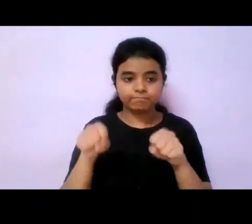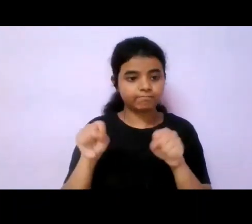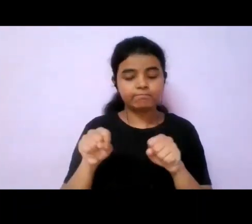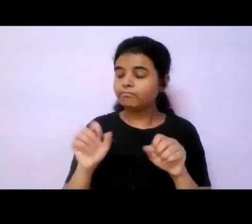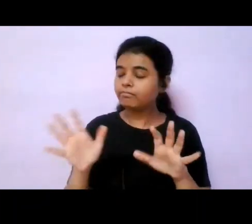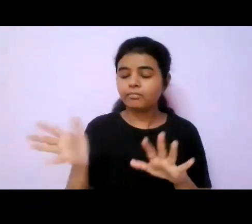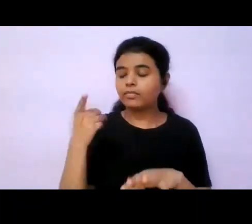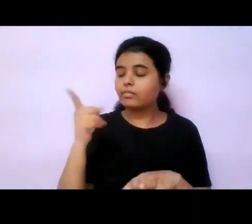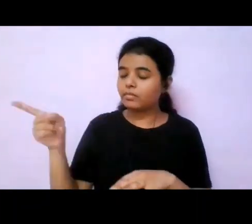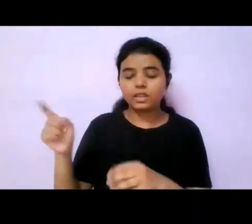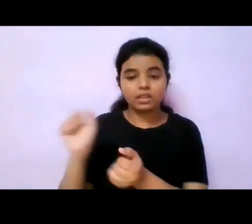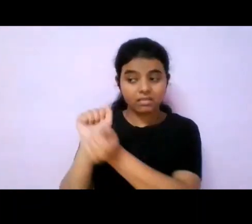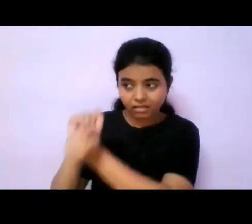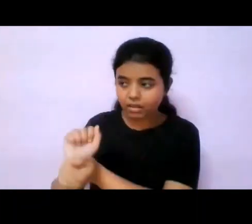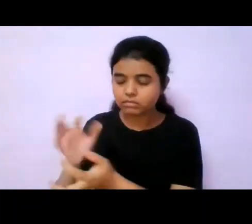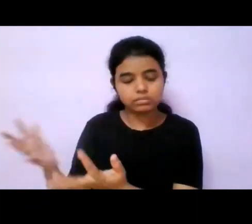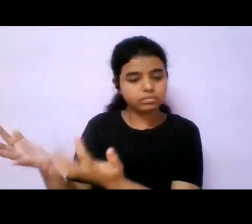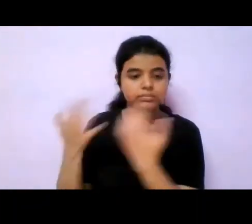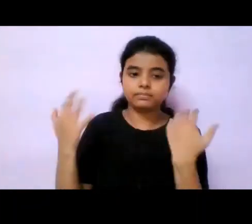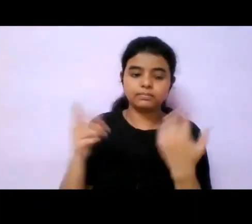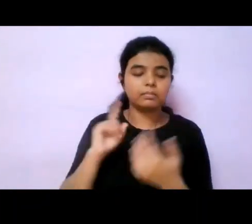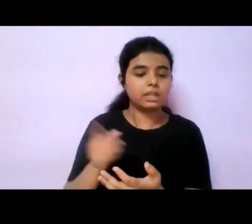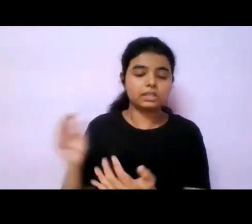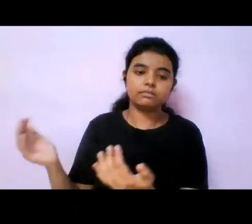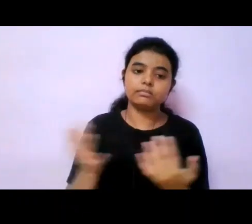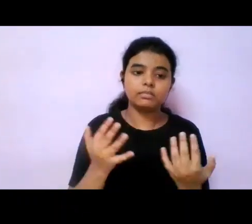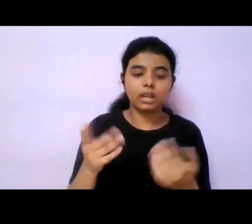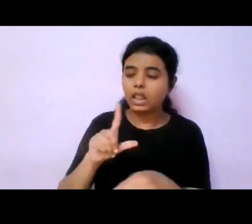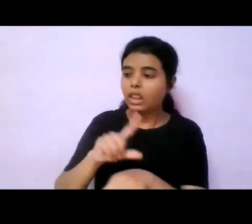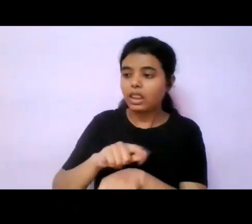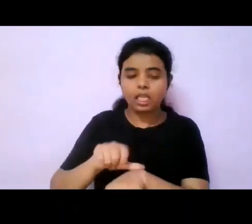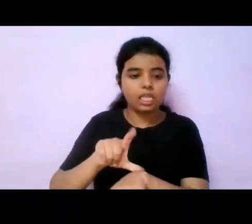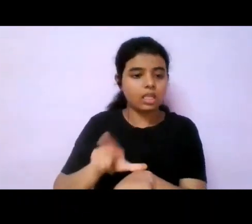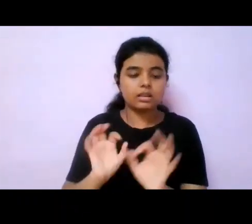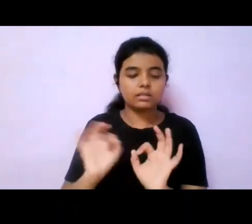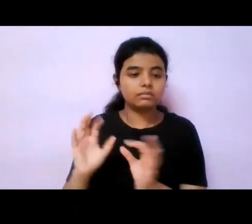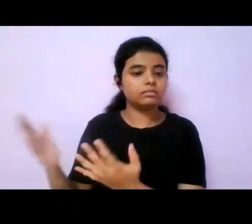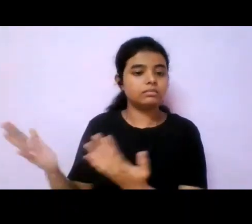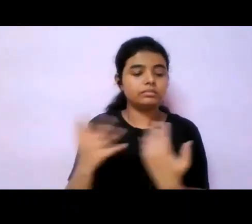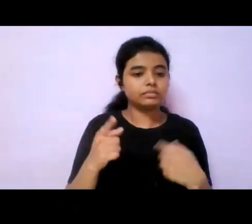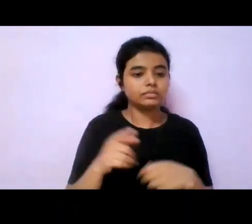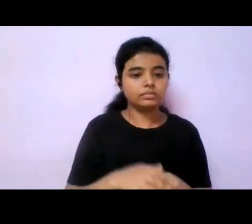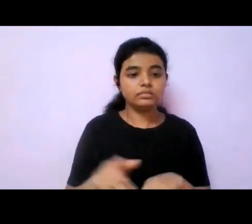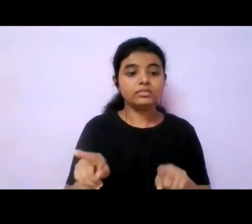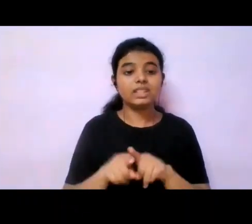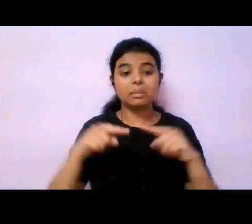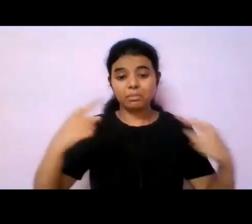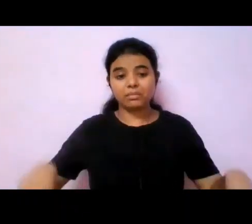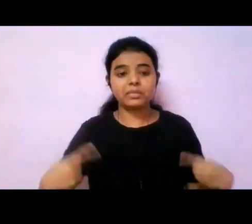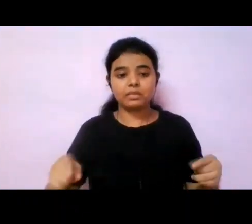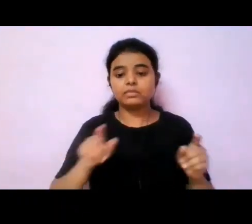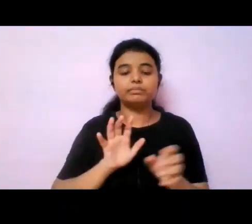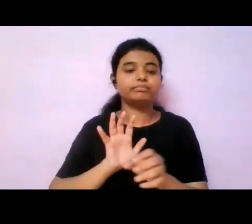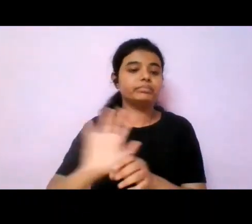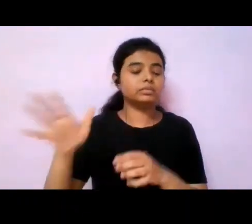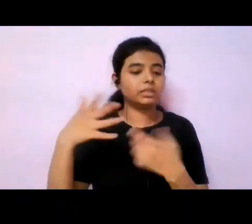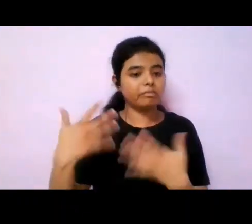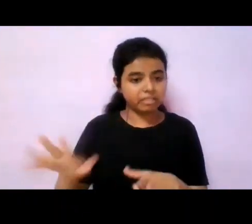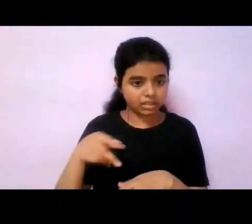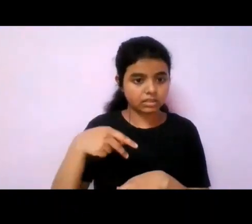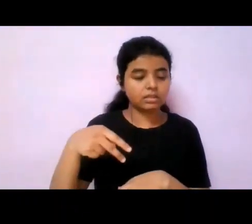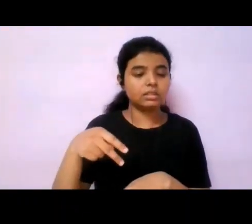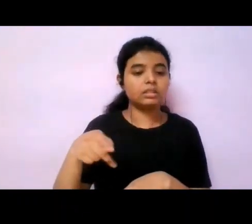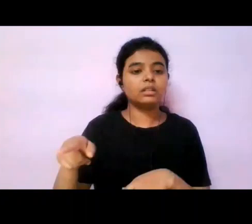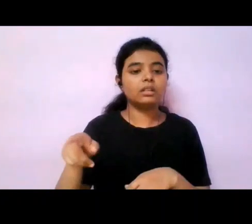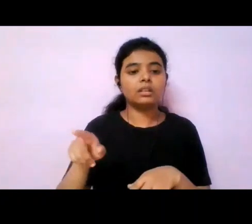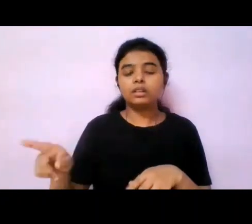her. Without further ado, members kick back their chairs and make their way out the building. Alan pushes